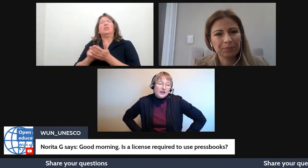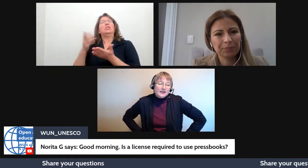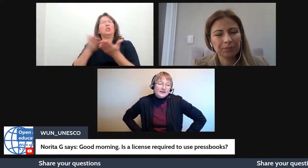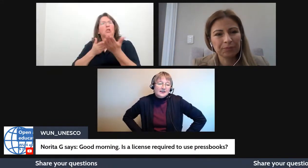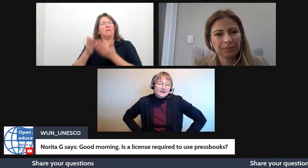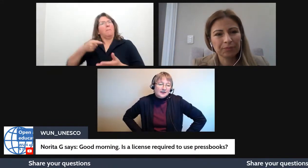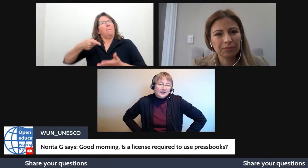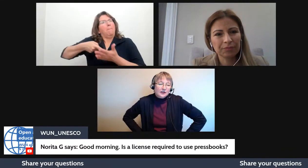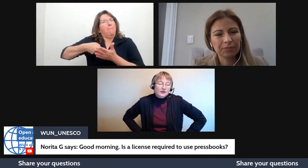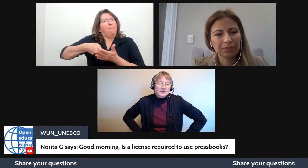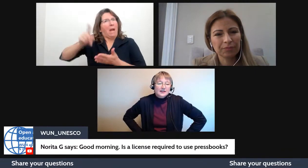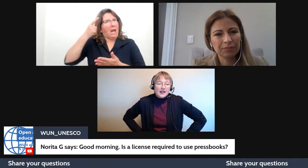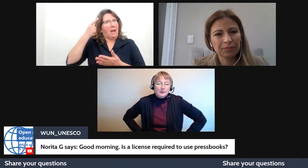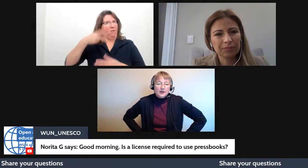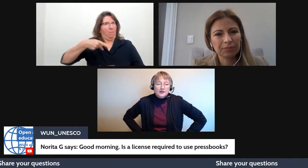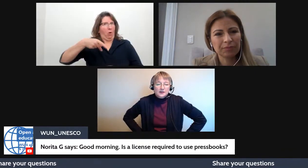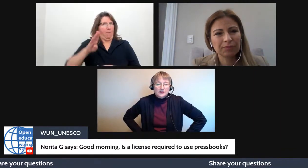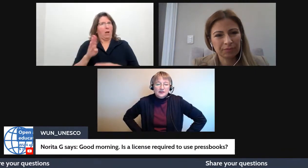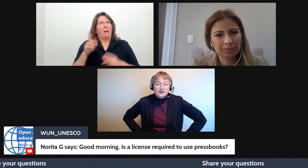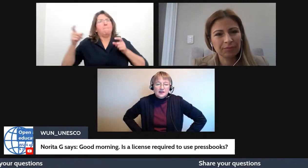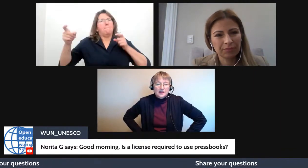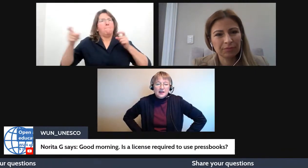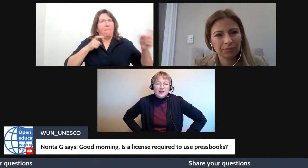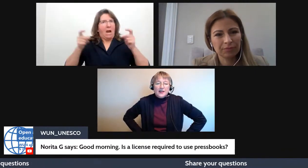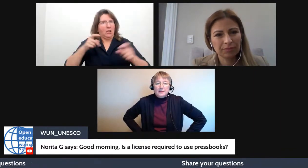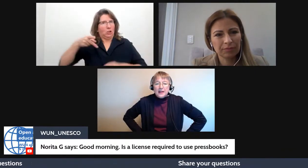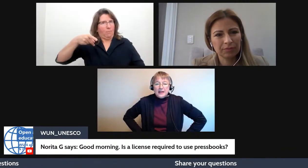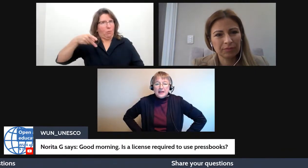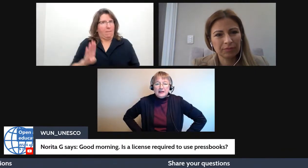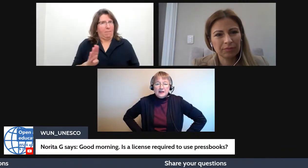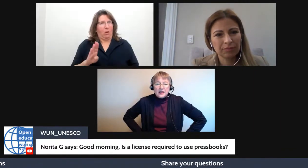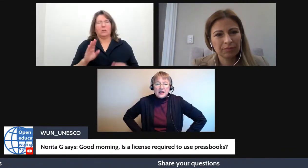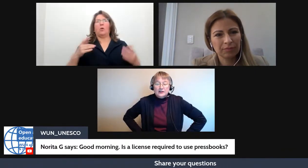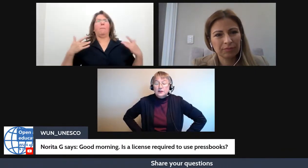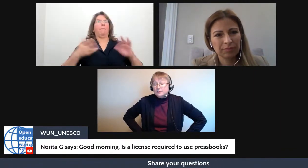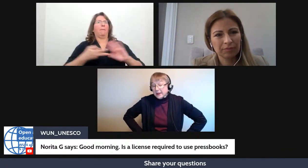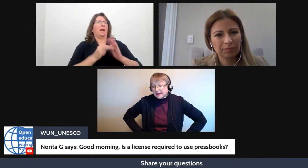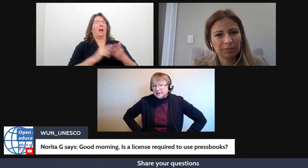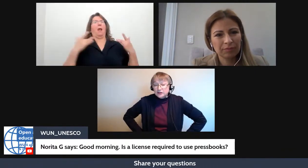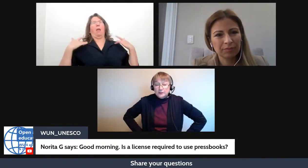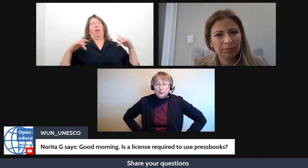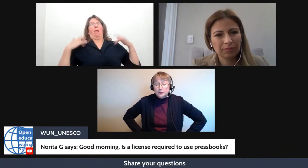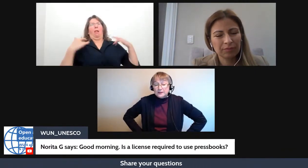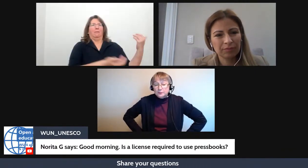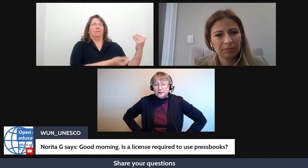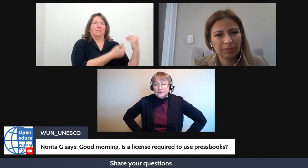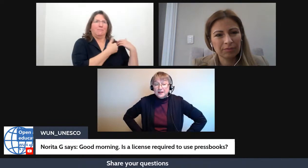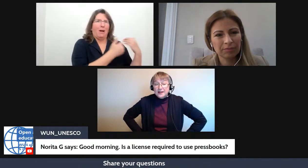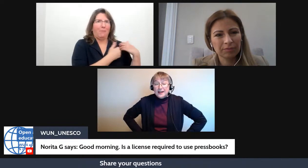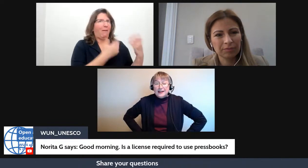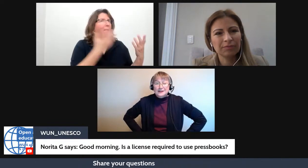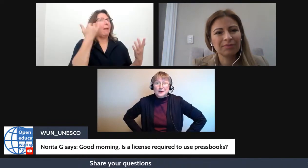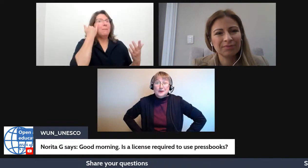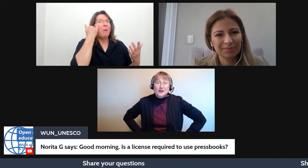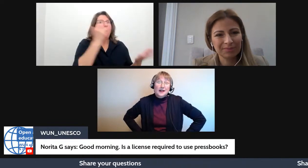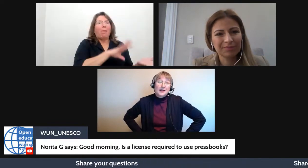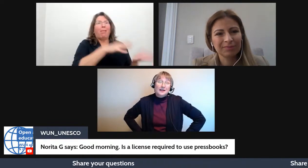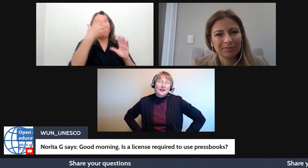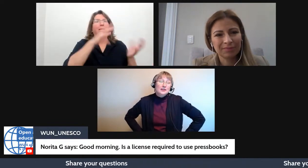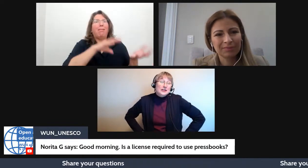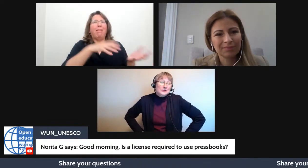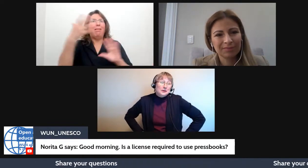so in our case, it's University Library Services. They pay to manage PressBooks. And